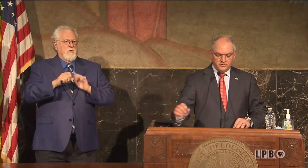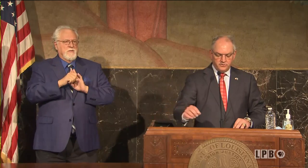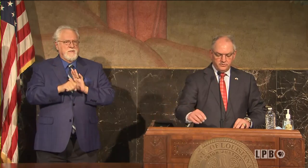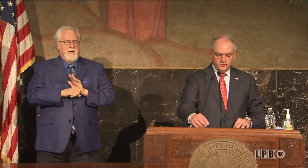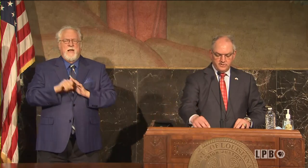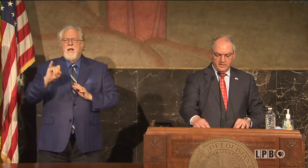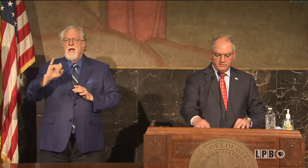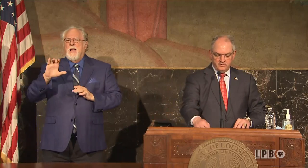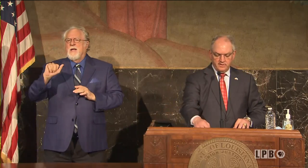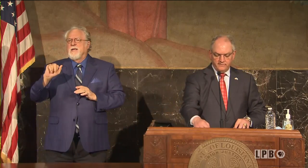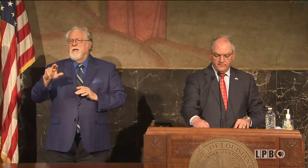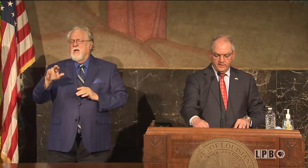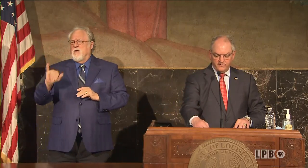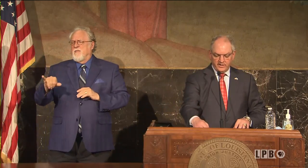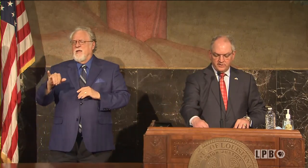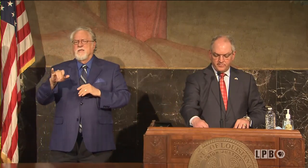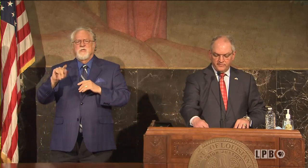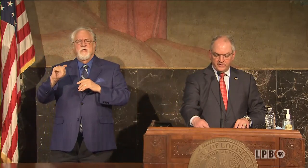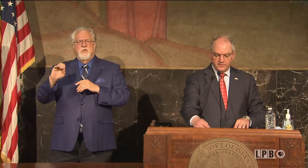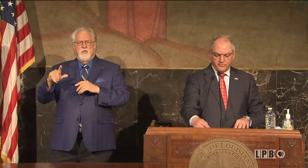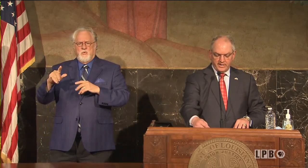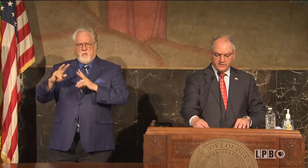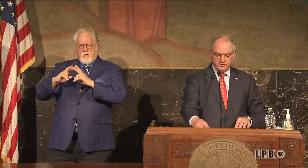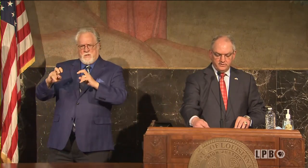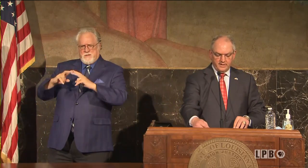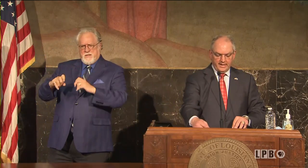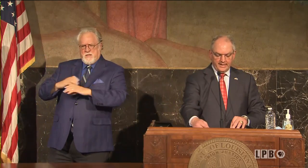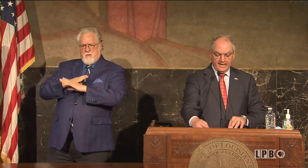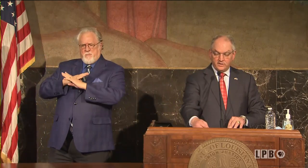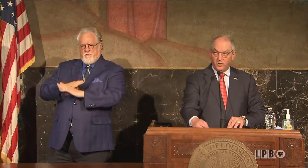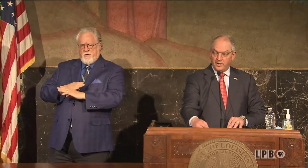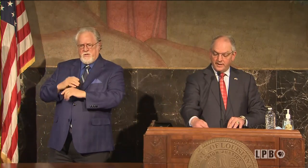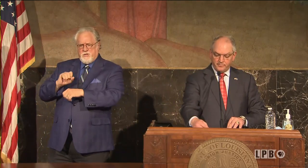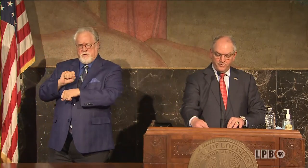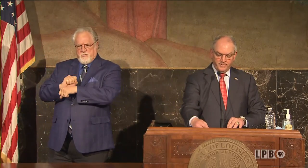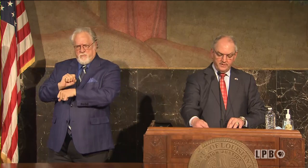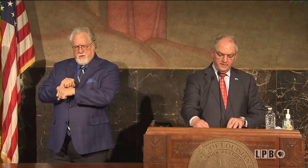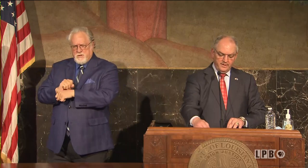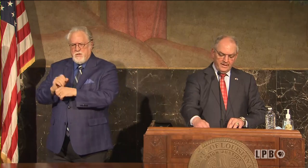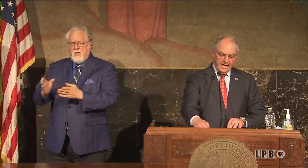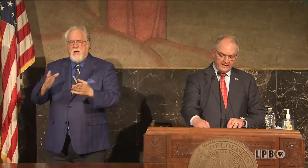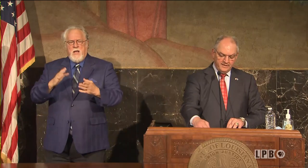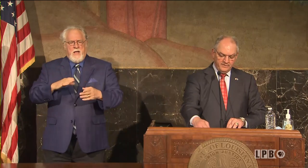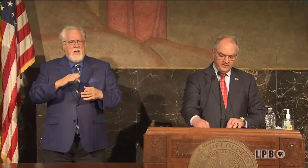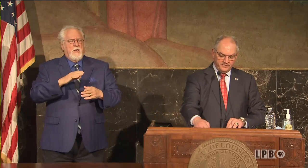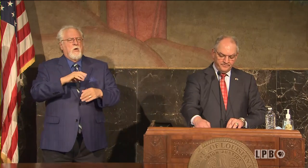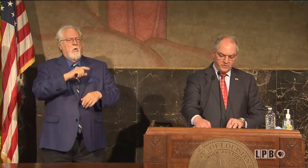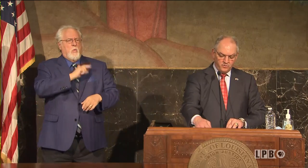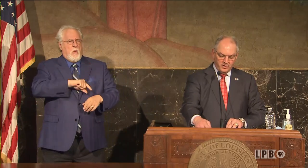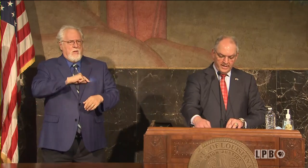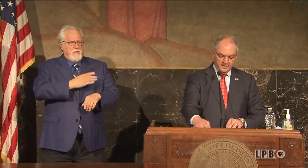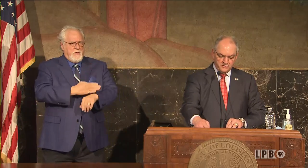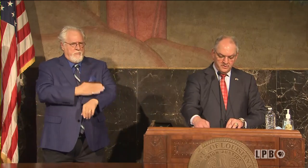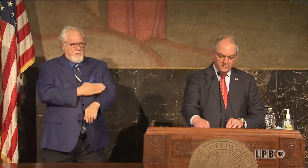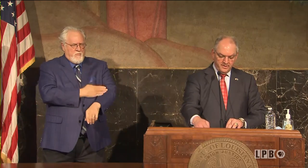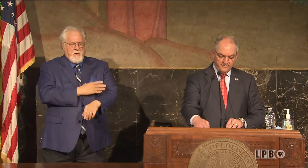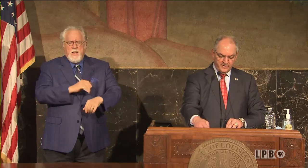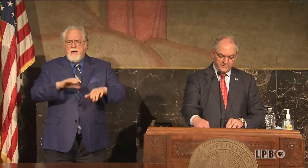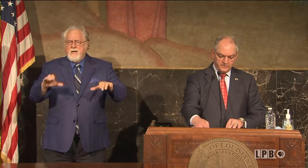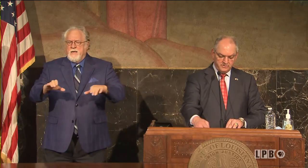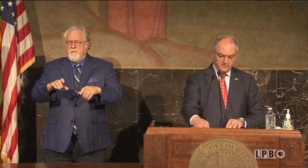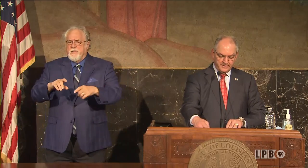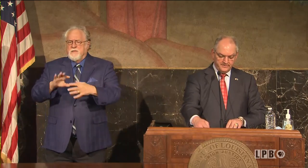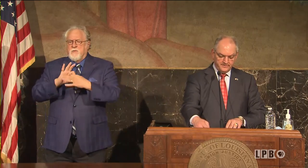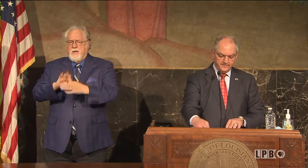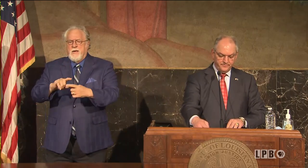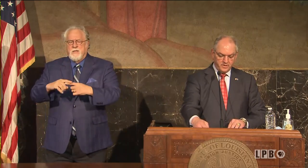ICAR is a tool to assess infection prevention practices and guide quality improvement activities related to